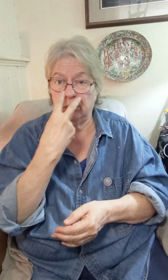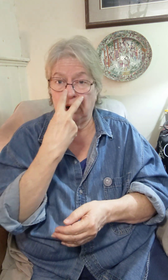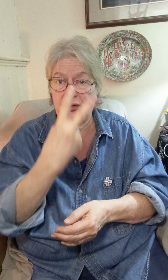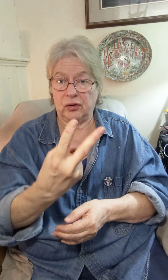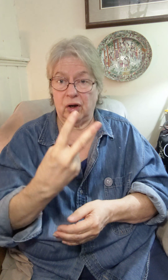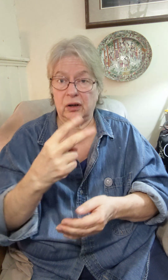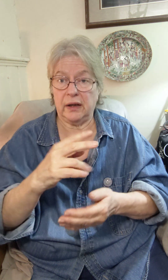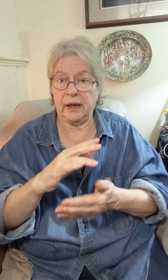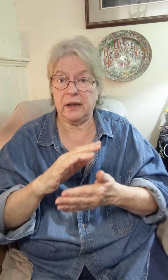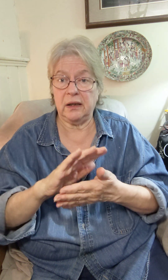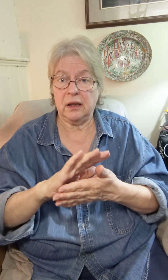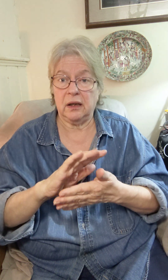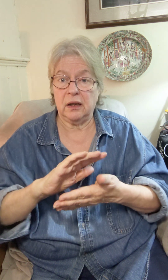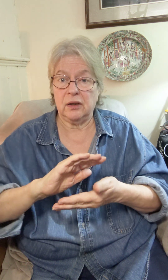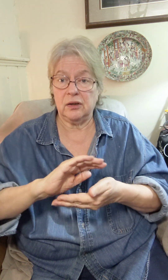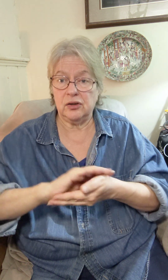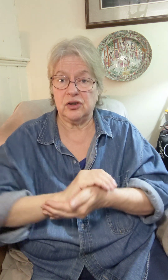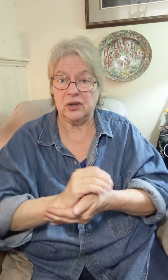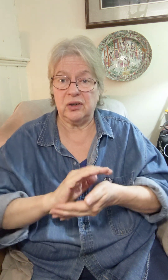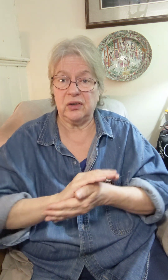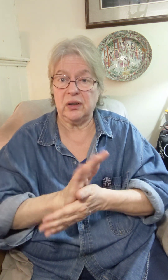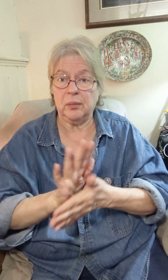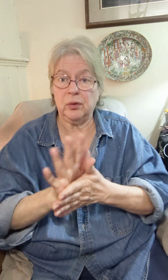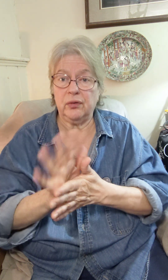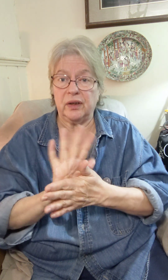I saw a cheesy movie.